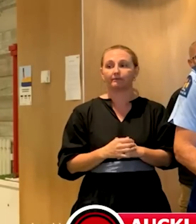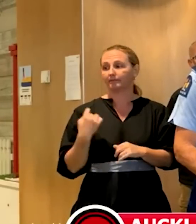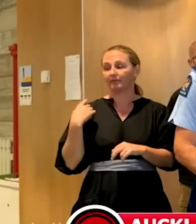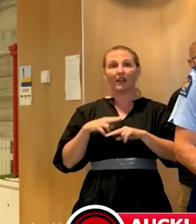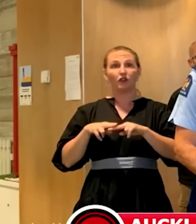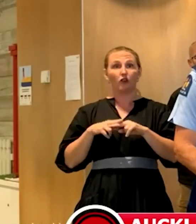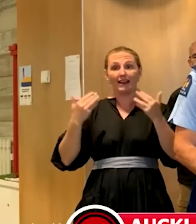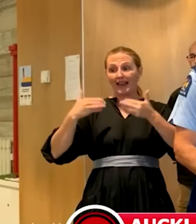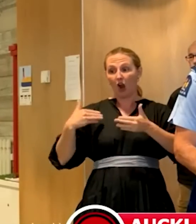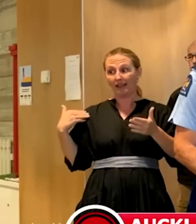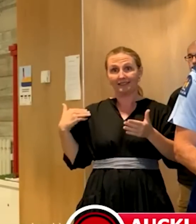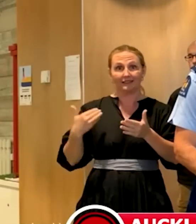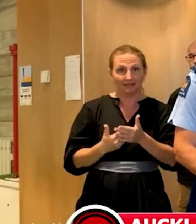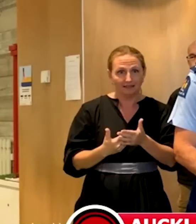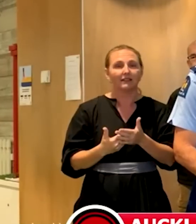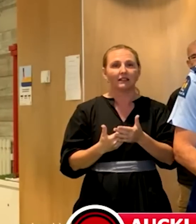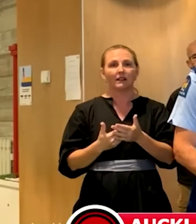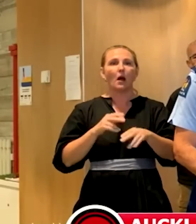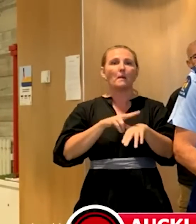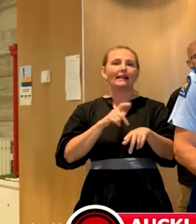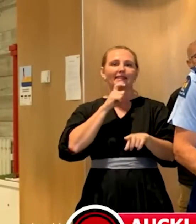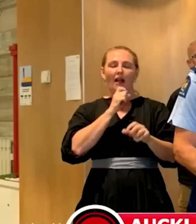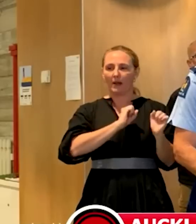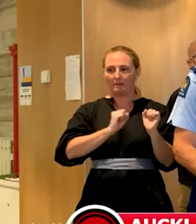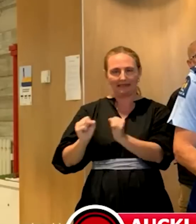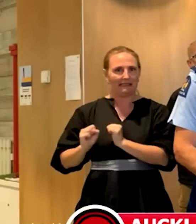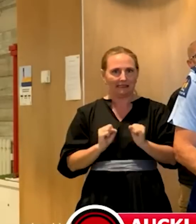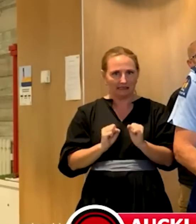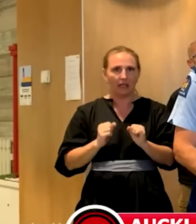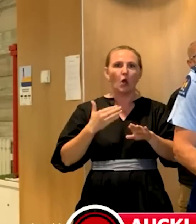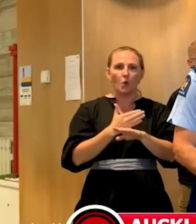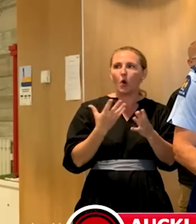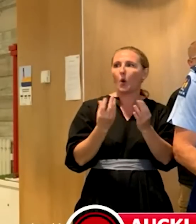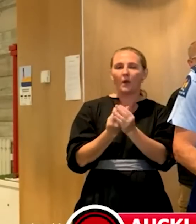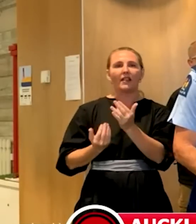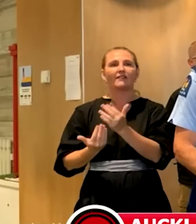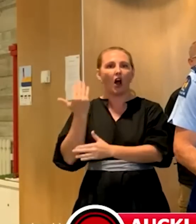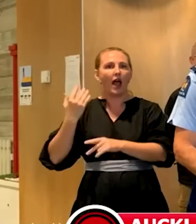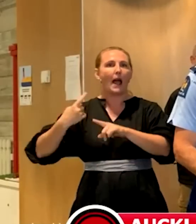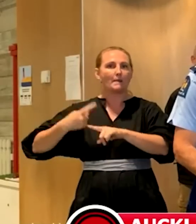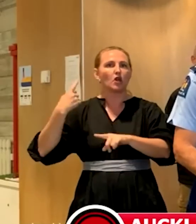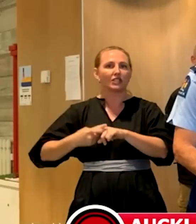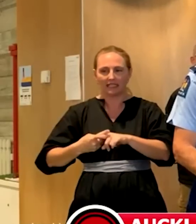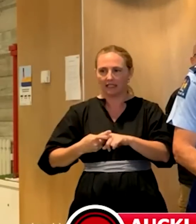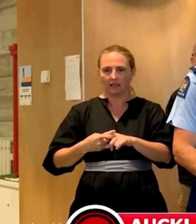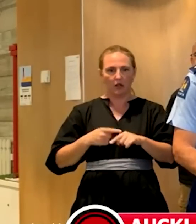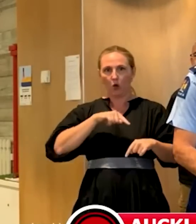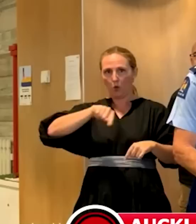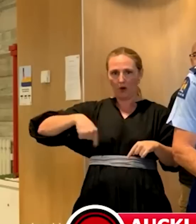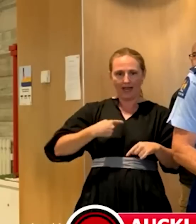been extremely busy working alongside our emergency service partners to respond to this